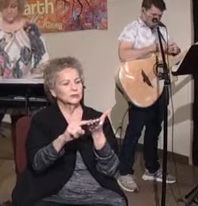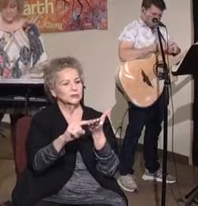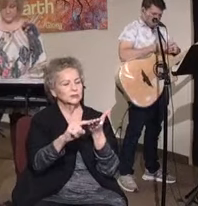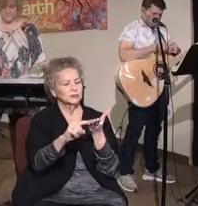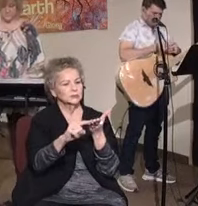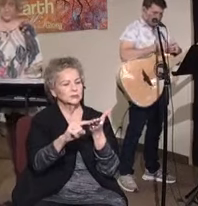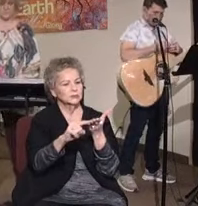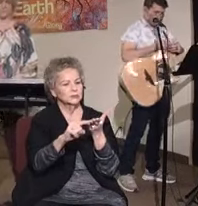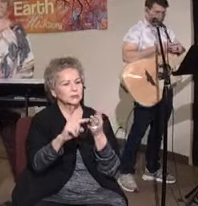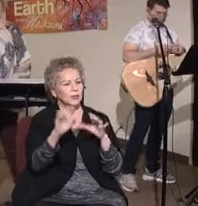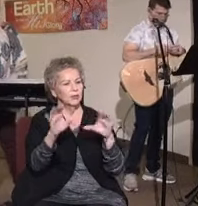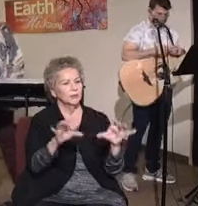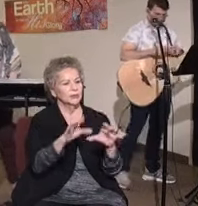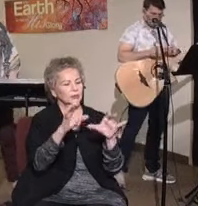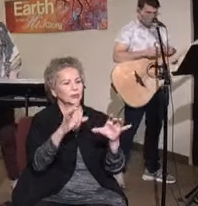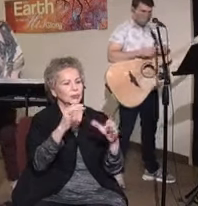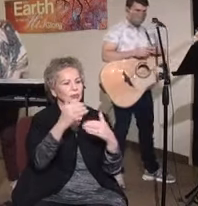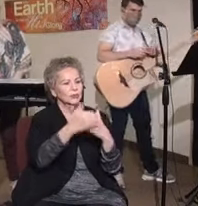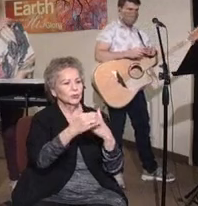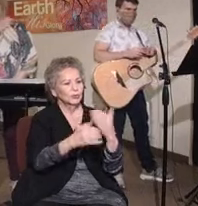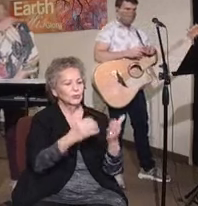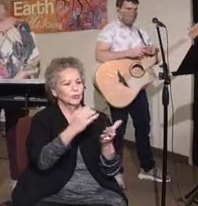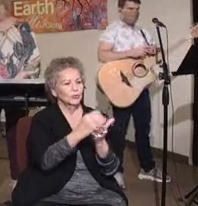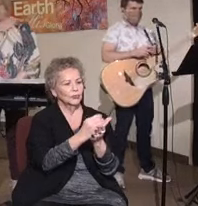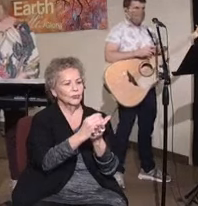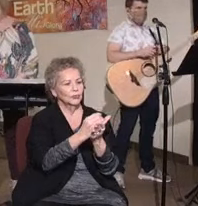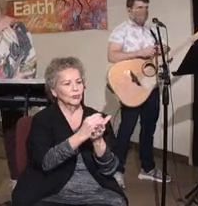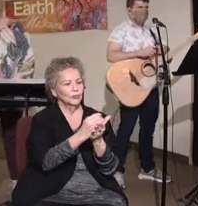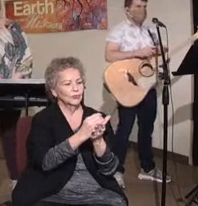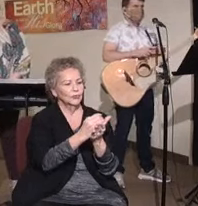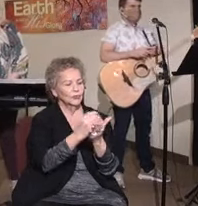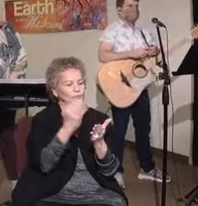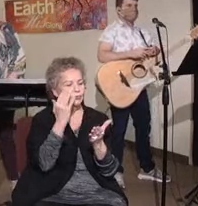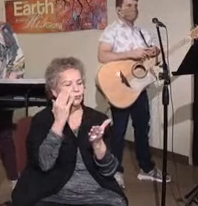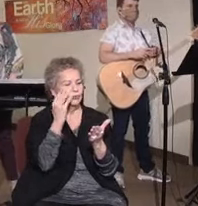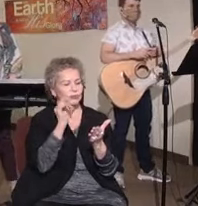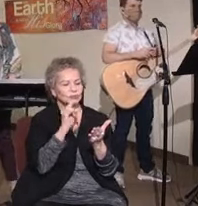leading in communion, you know that communion is very, very important to me.